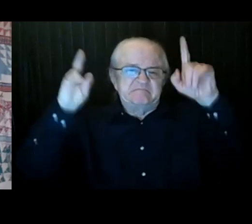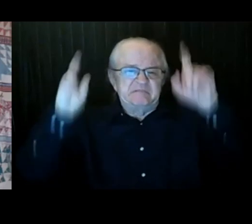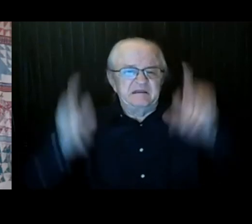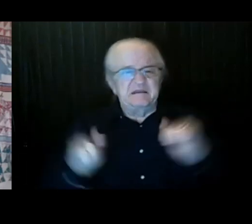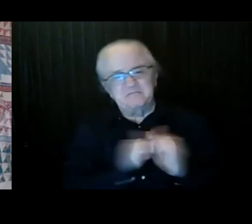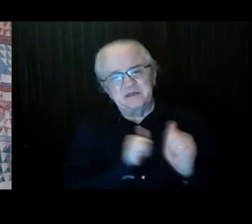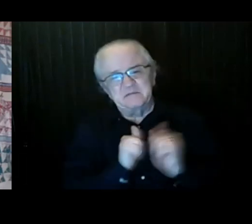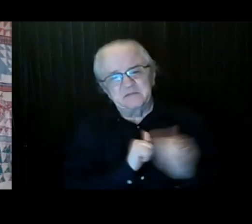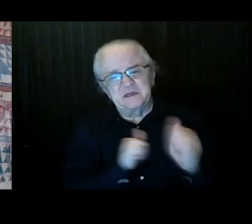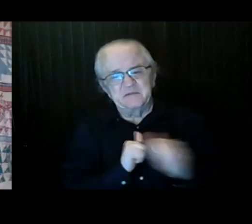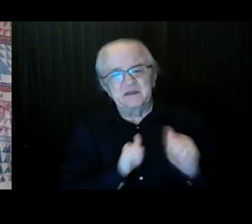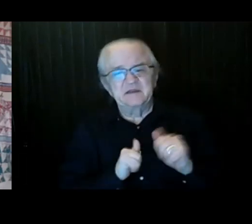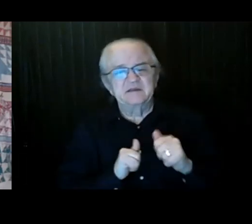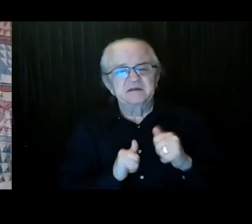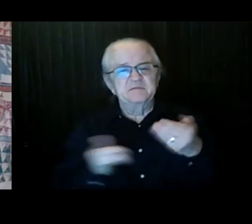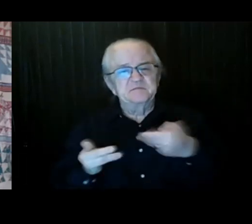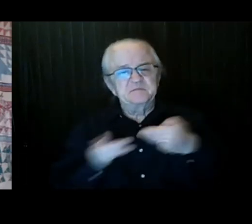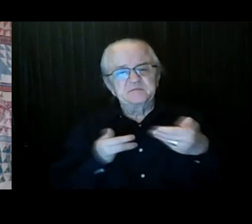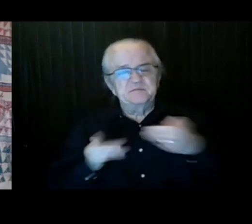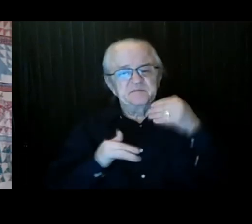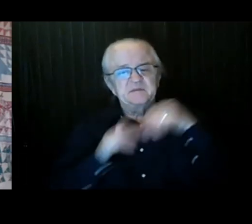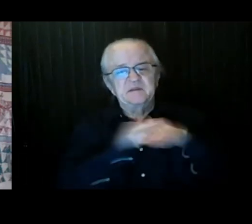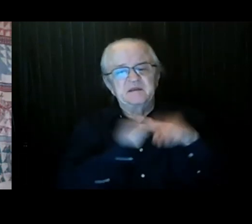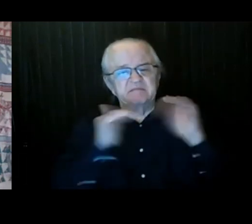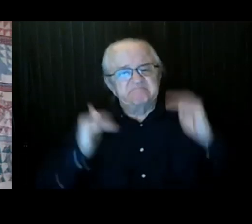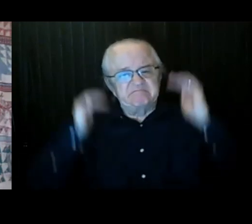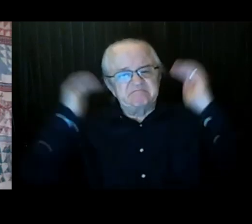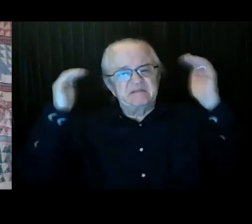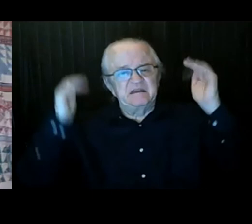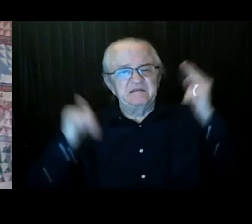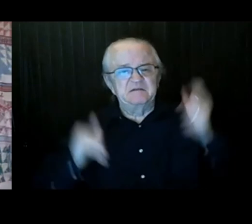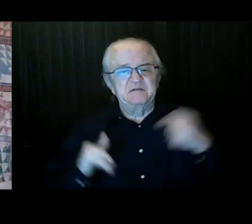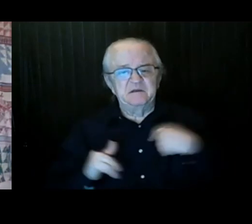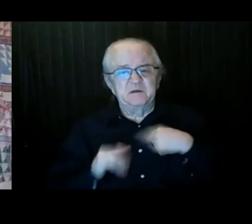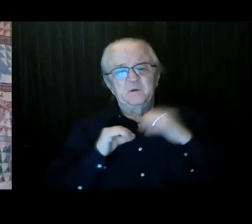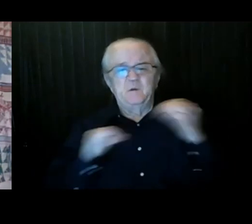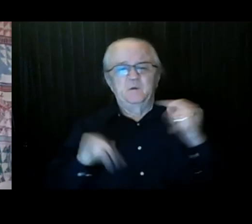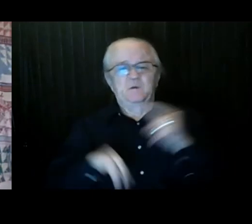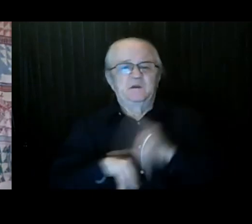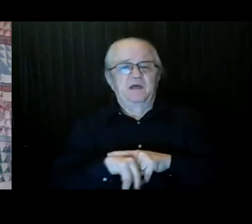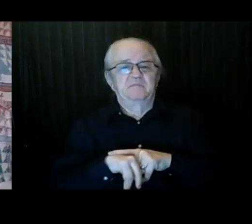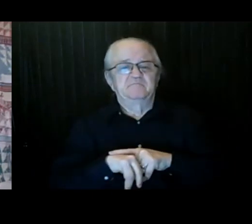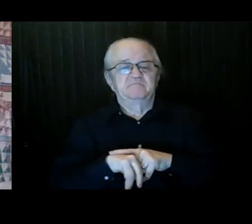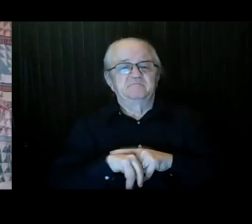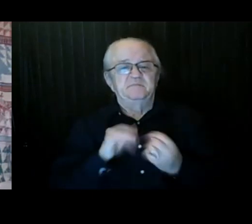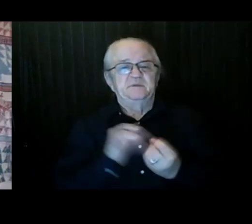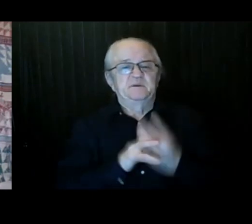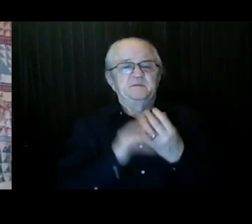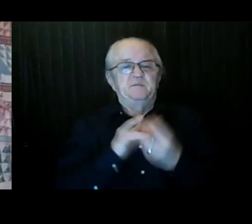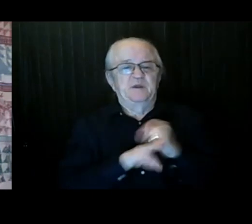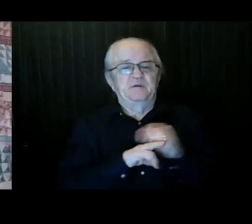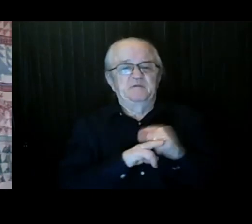into these advanced high schools, and I just didn't have time when spring training rolled around to put my mind to